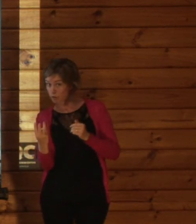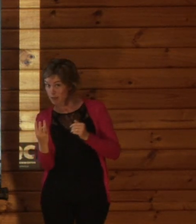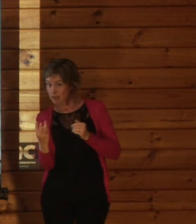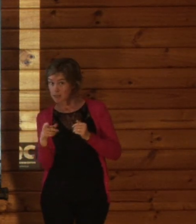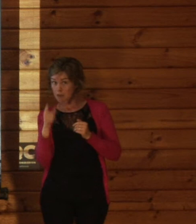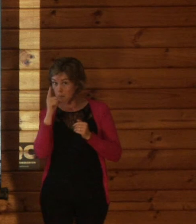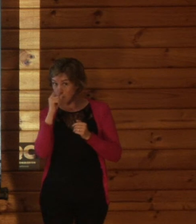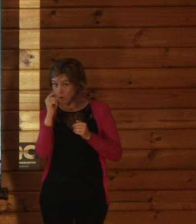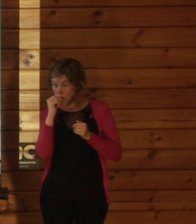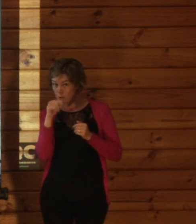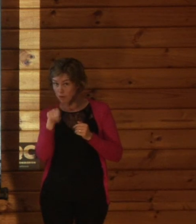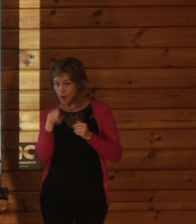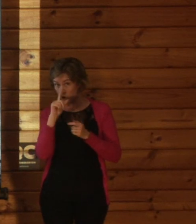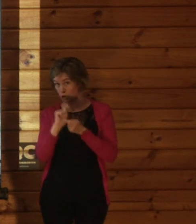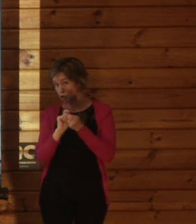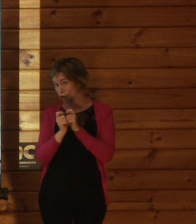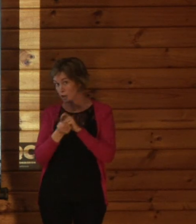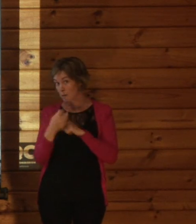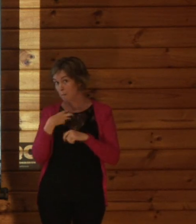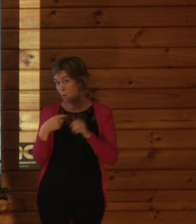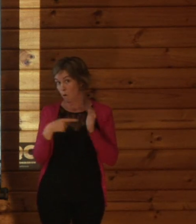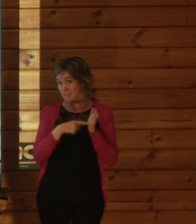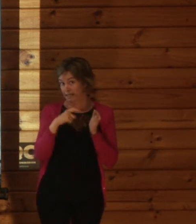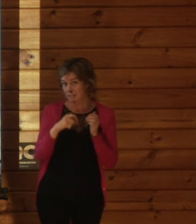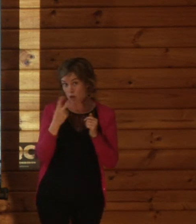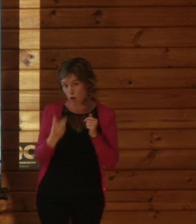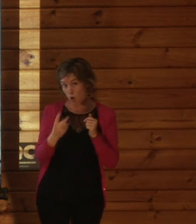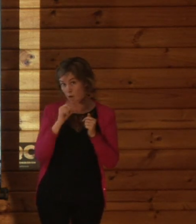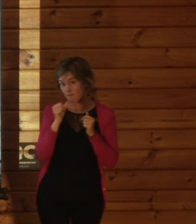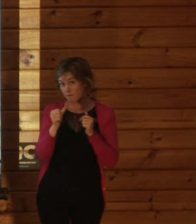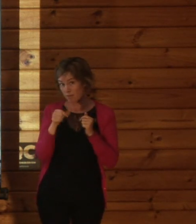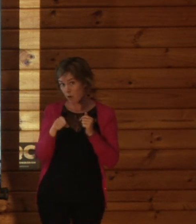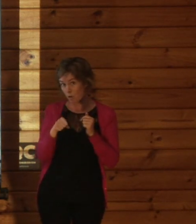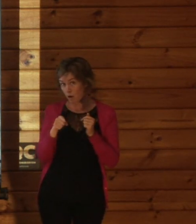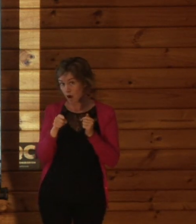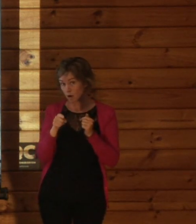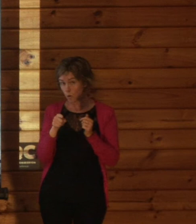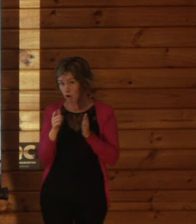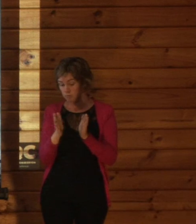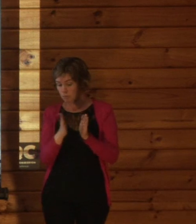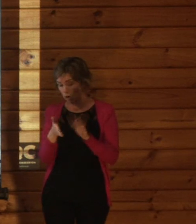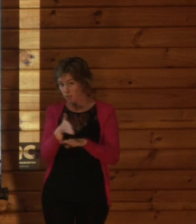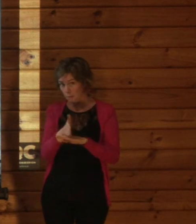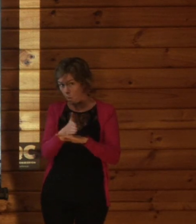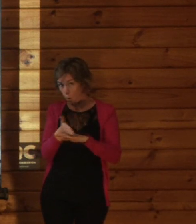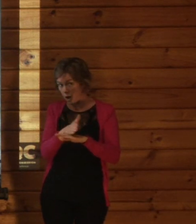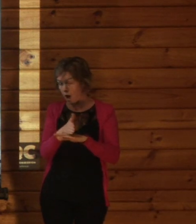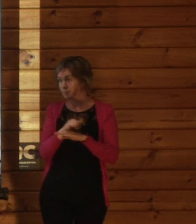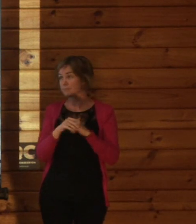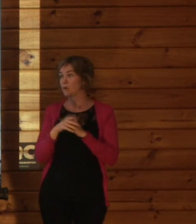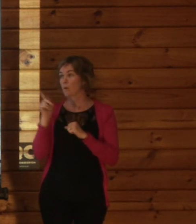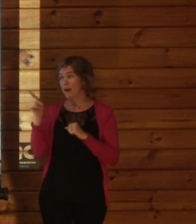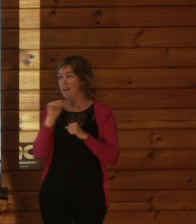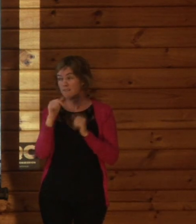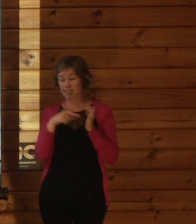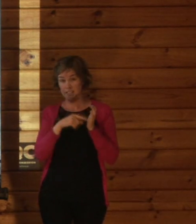that they may actually turn out to be more of a TC2 than a TC2? Yeah, the important thing would be that if the TC2 foundation is appropriate, then that's what